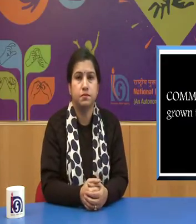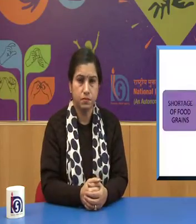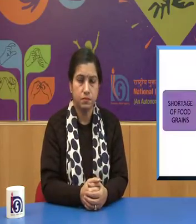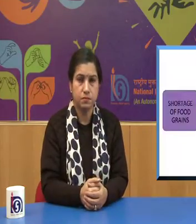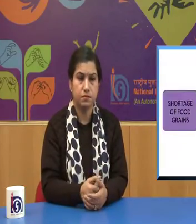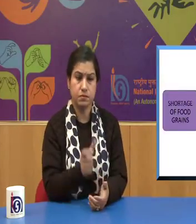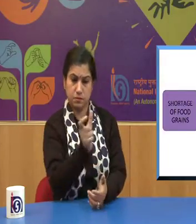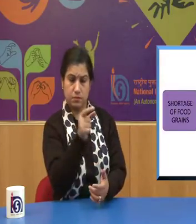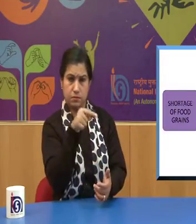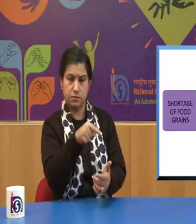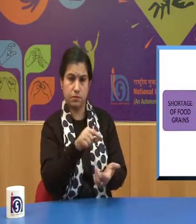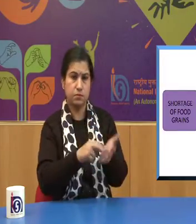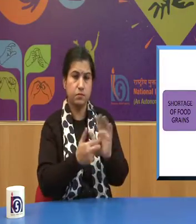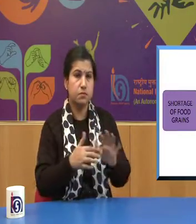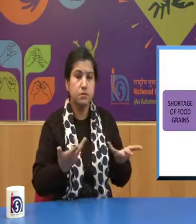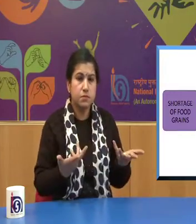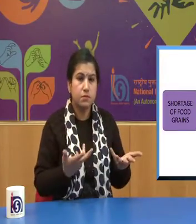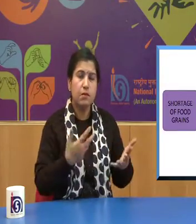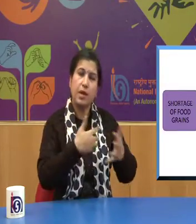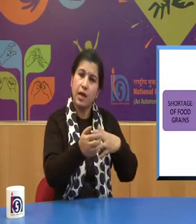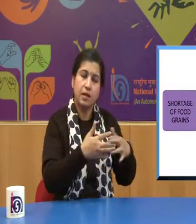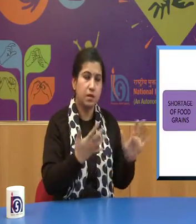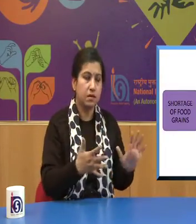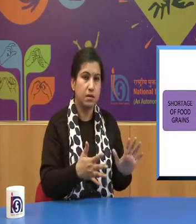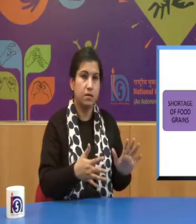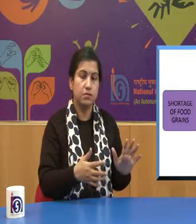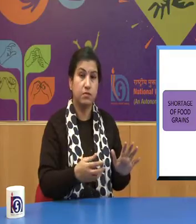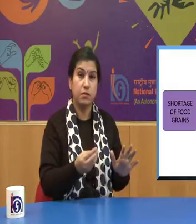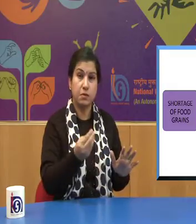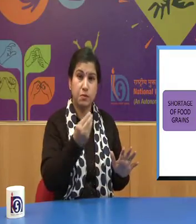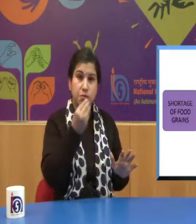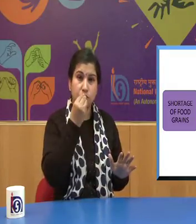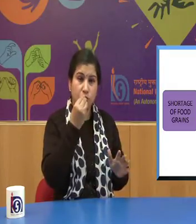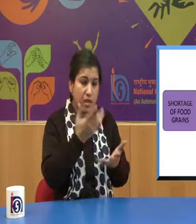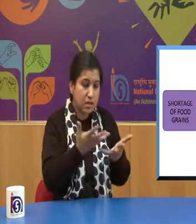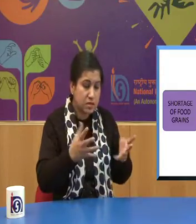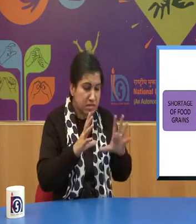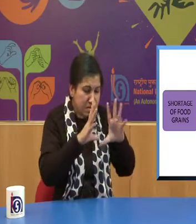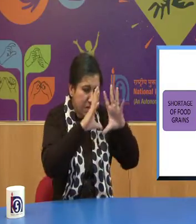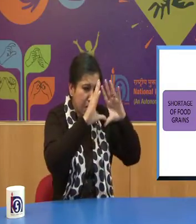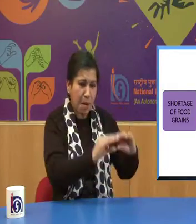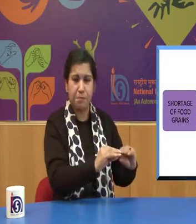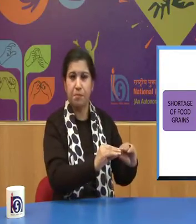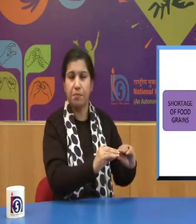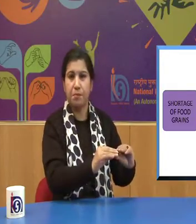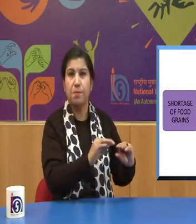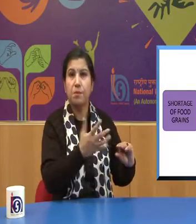A famine is an extreme shortage of food caused due to reasons like